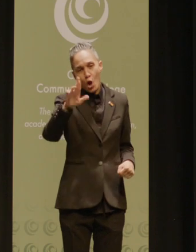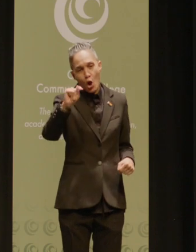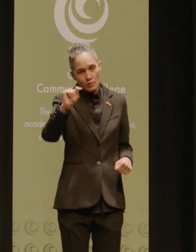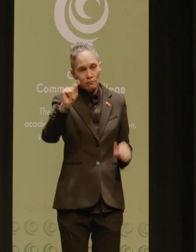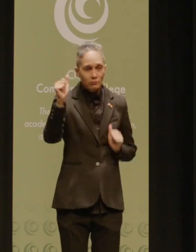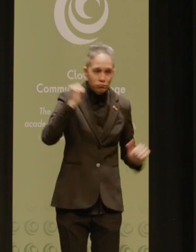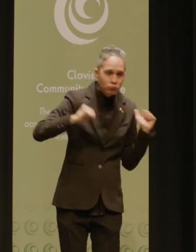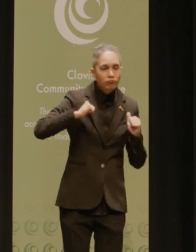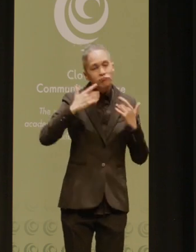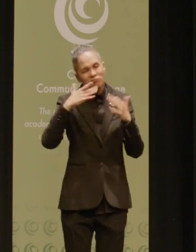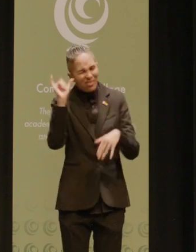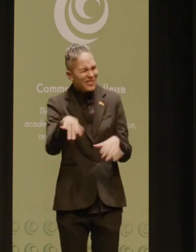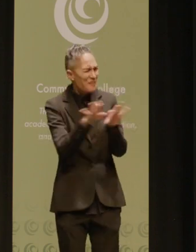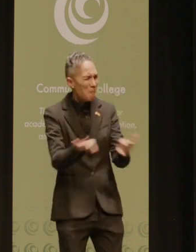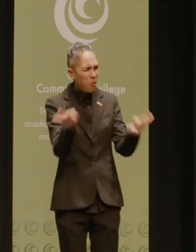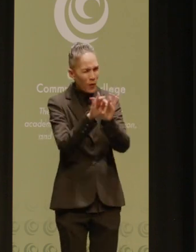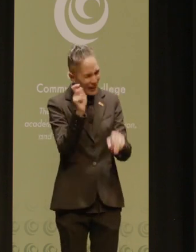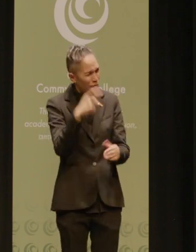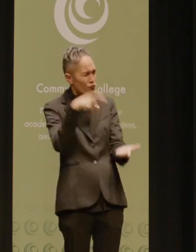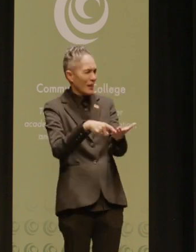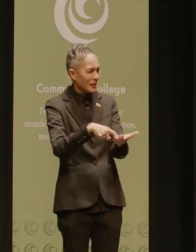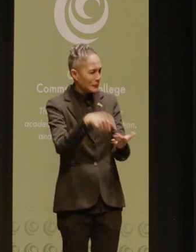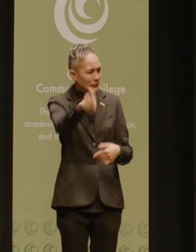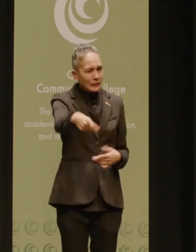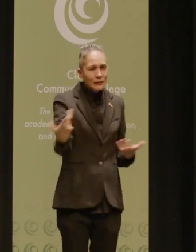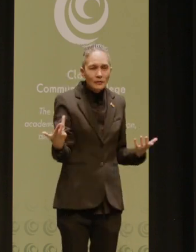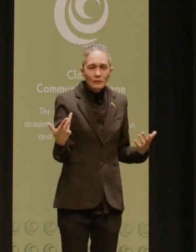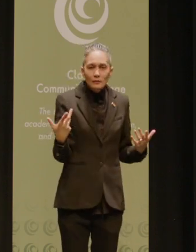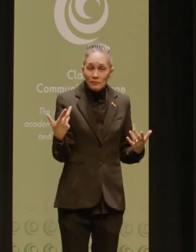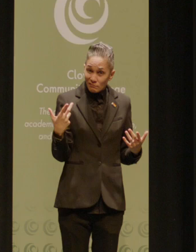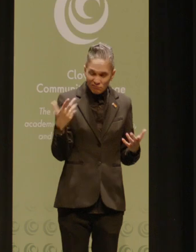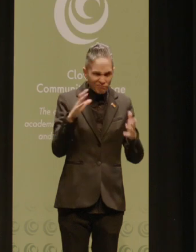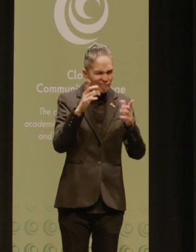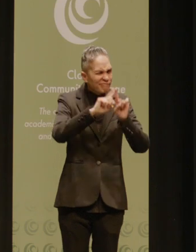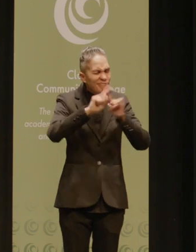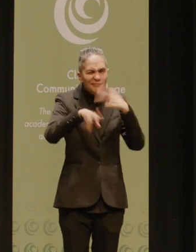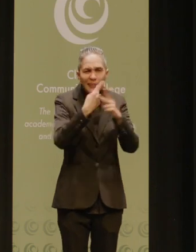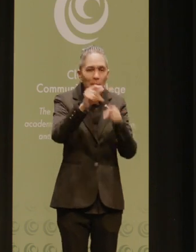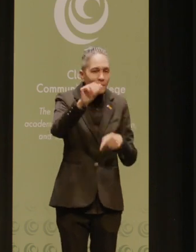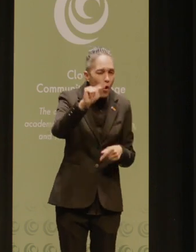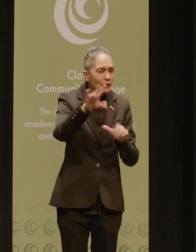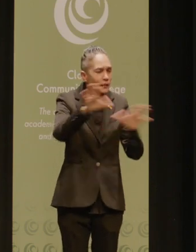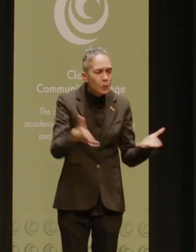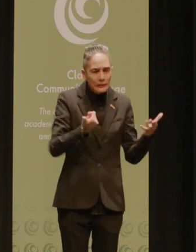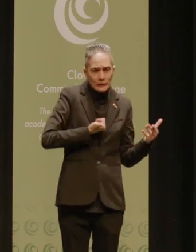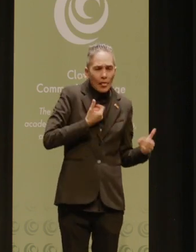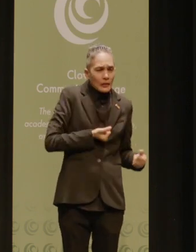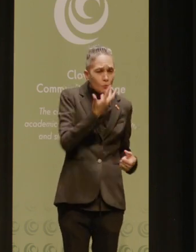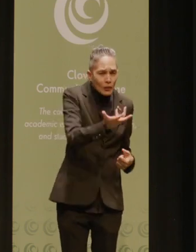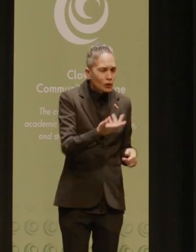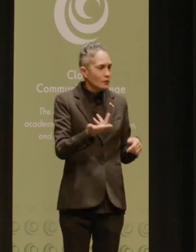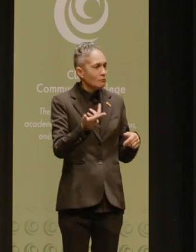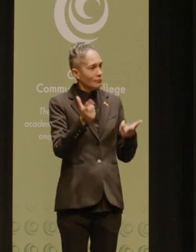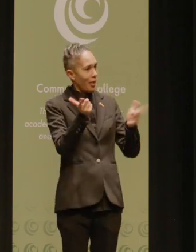The importance of arts can't be overstated. In all of its forms, it encourages self-expression and